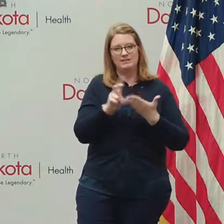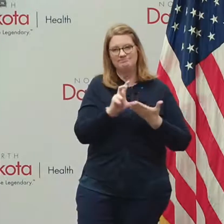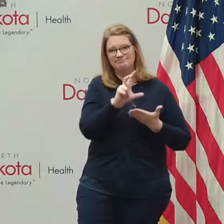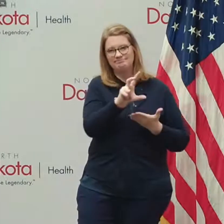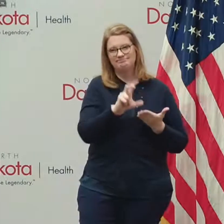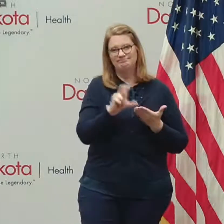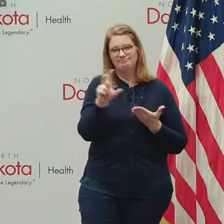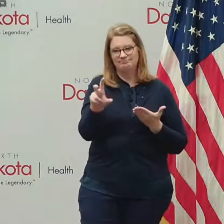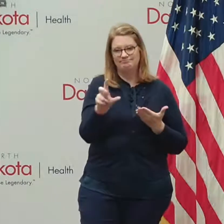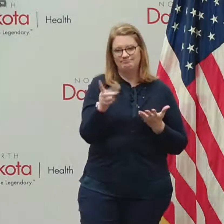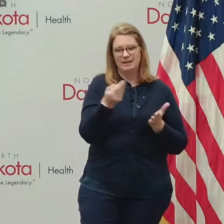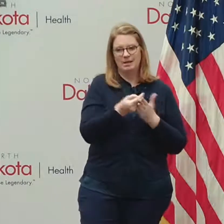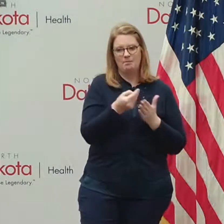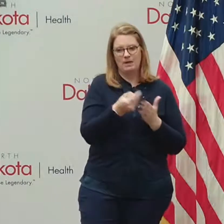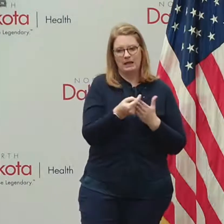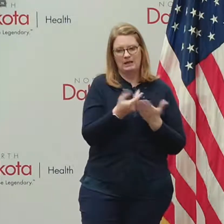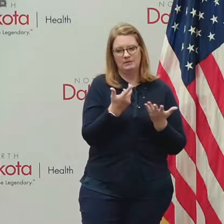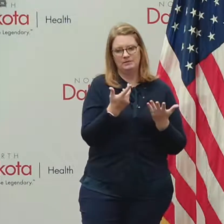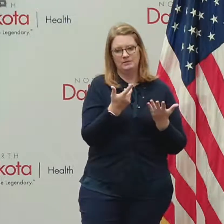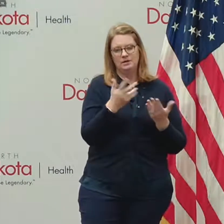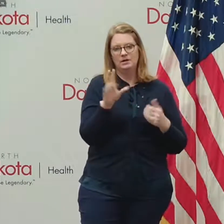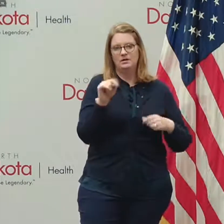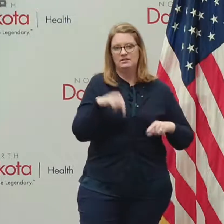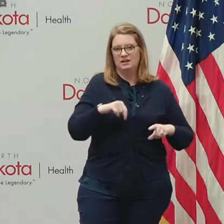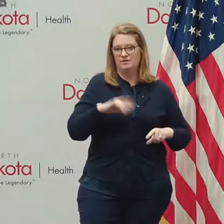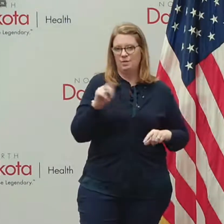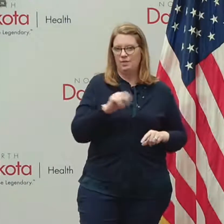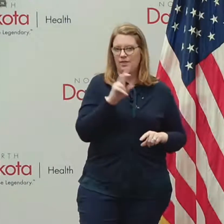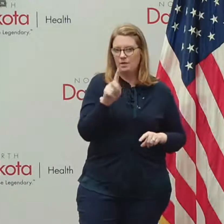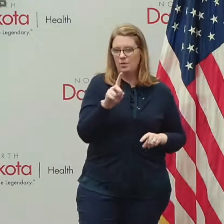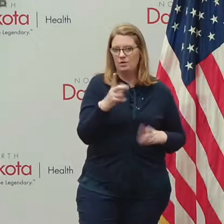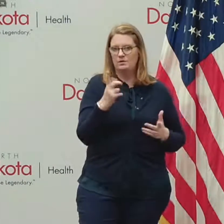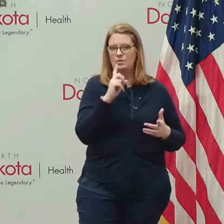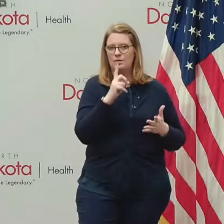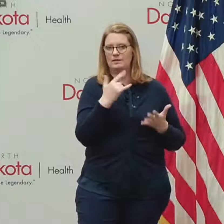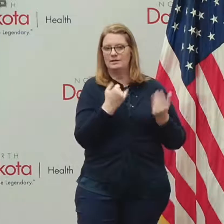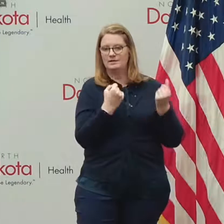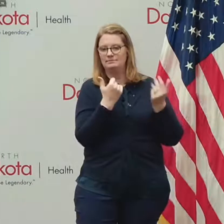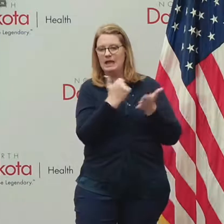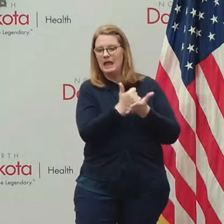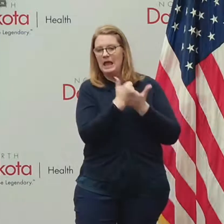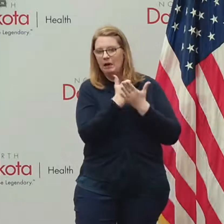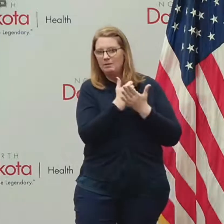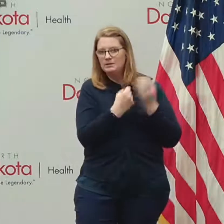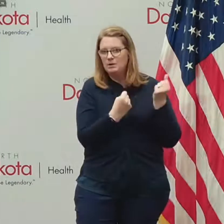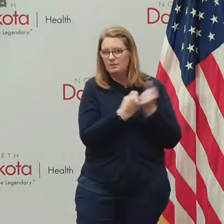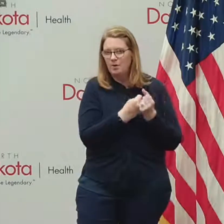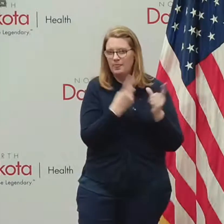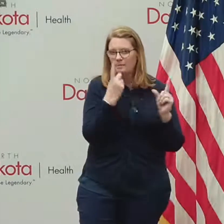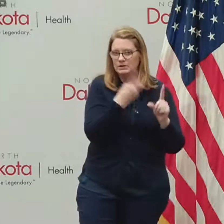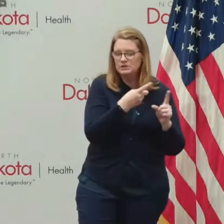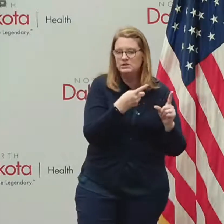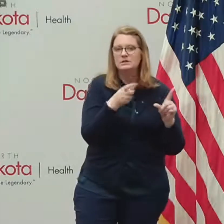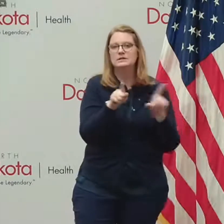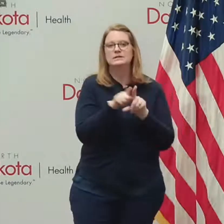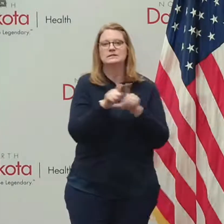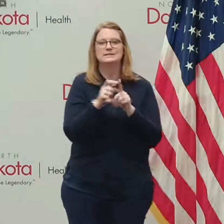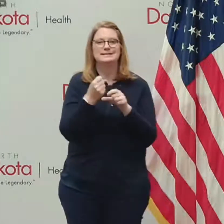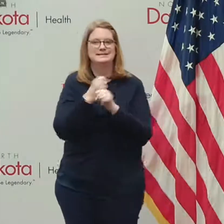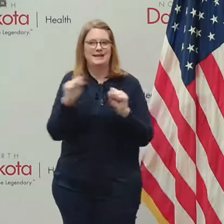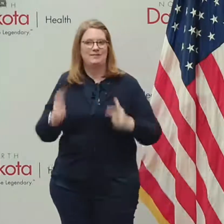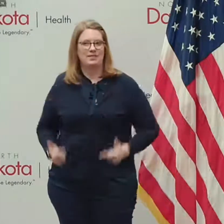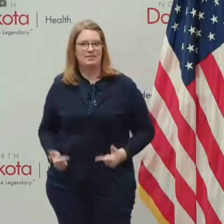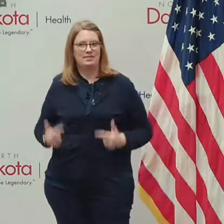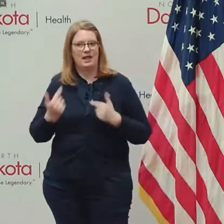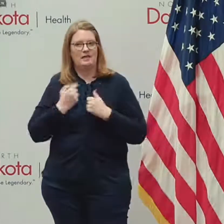these funds for North Dakota to help us support the mission we've had all along, which is saving lives and